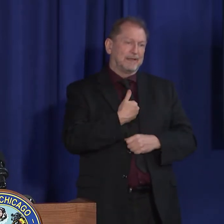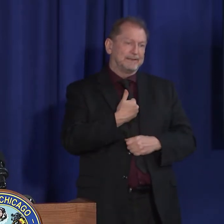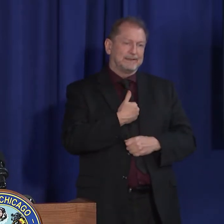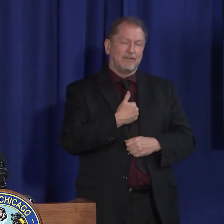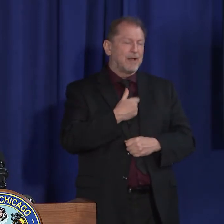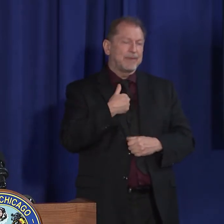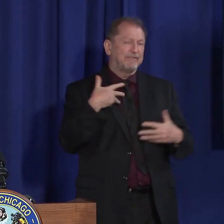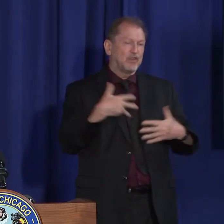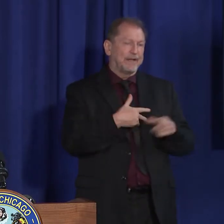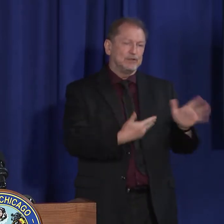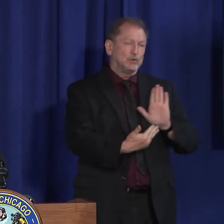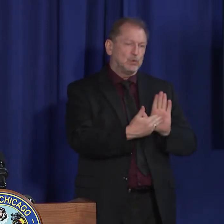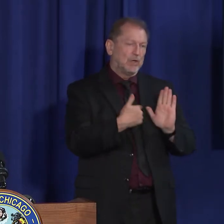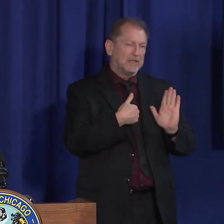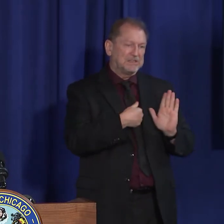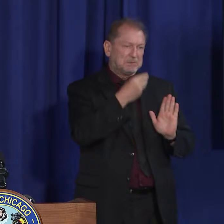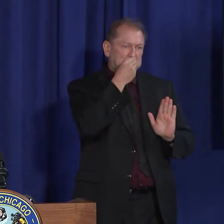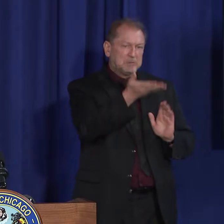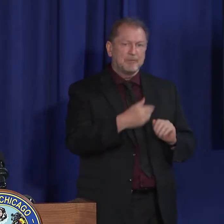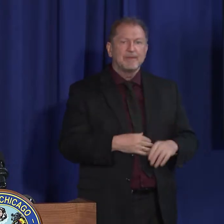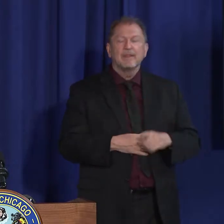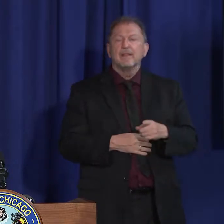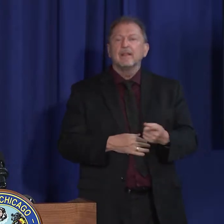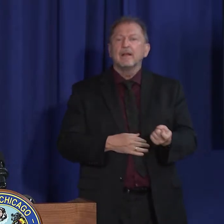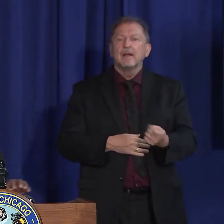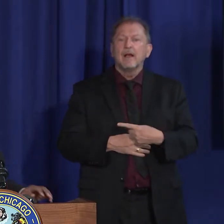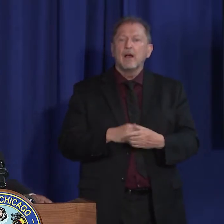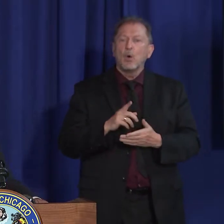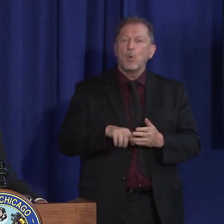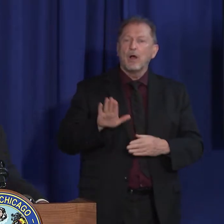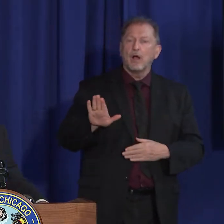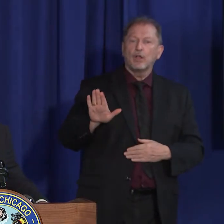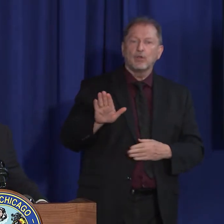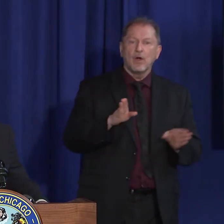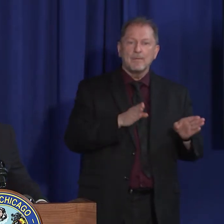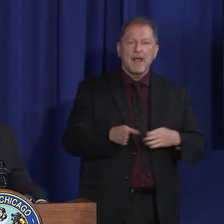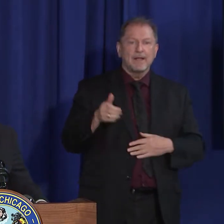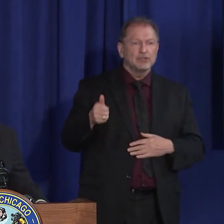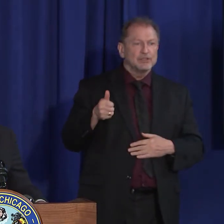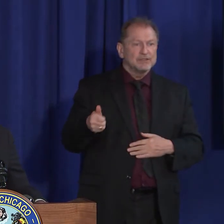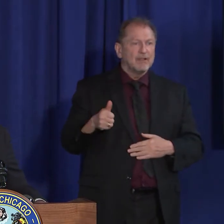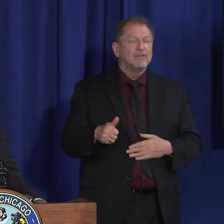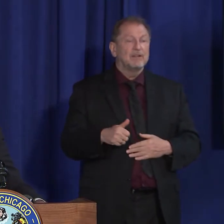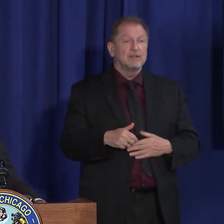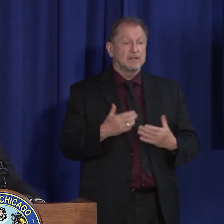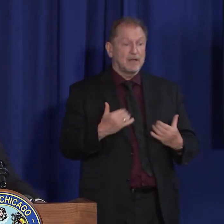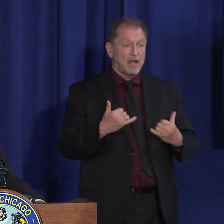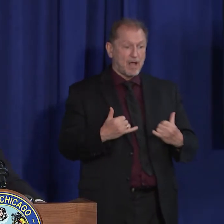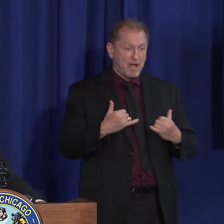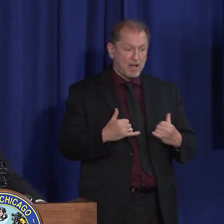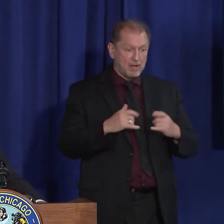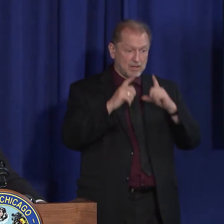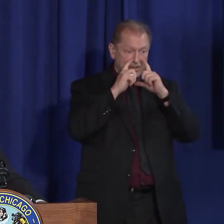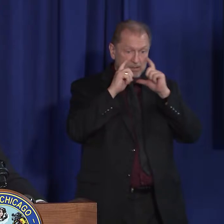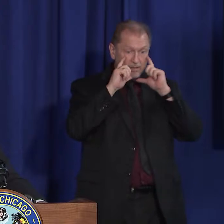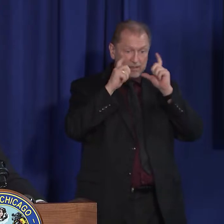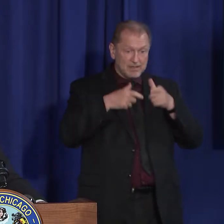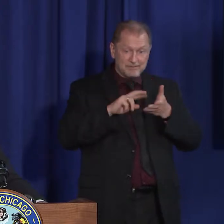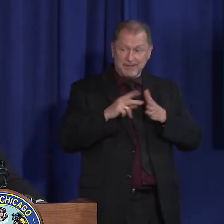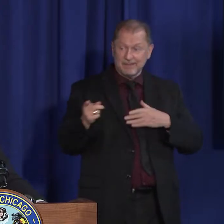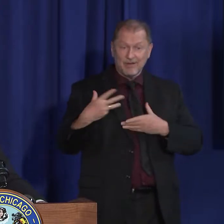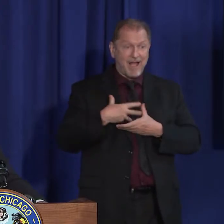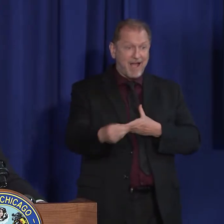ABC7. Mayor, first of all, let me just ask you, what are your plans going to be once this mandate is lifted? I mean, are you going to be out at